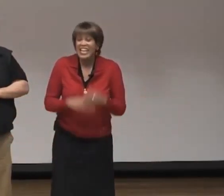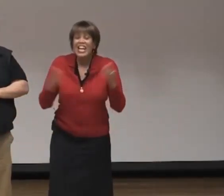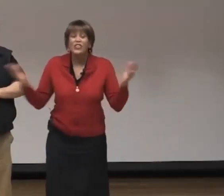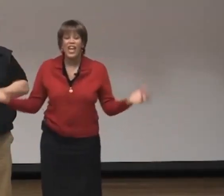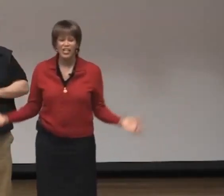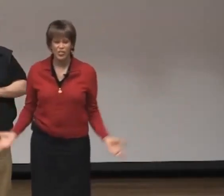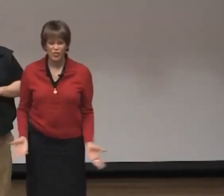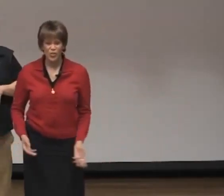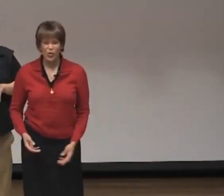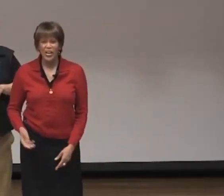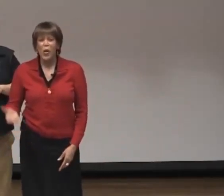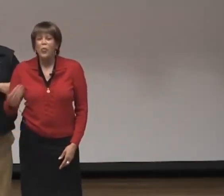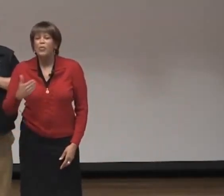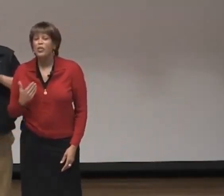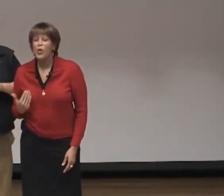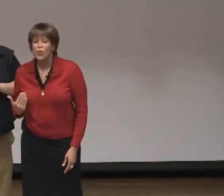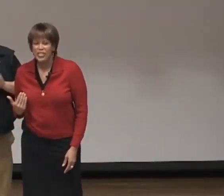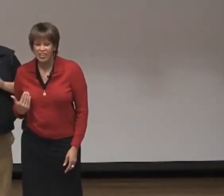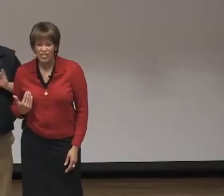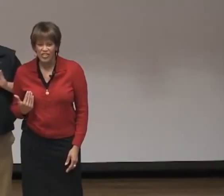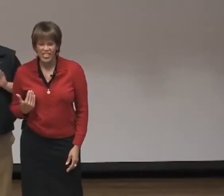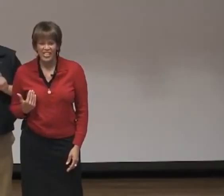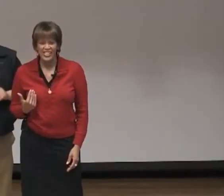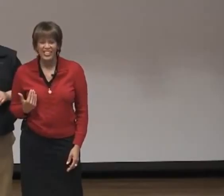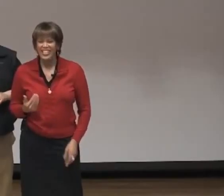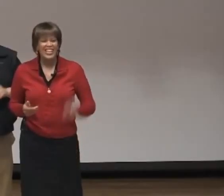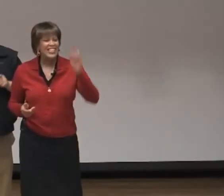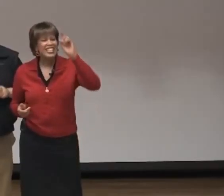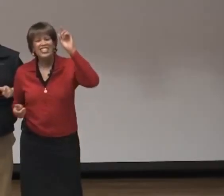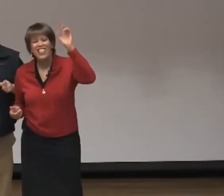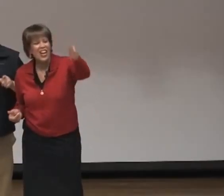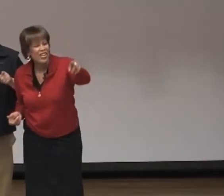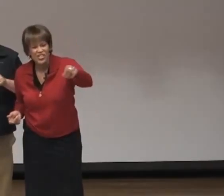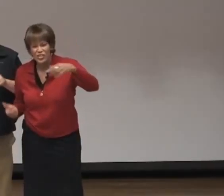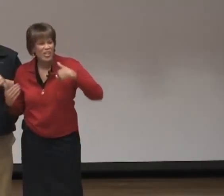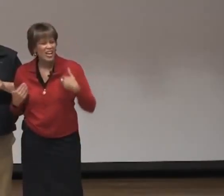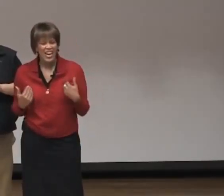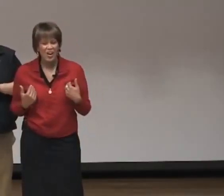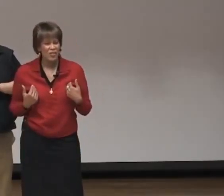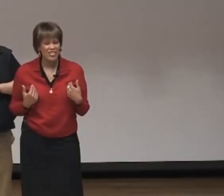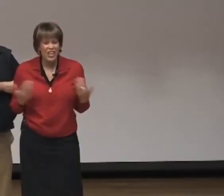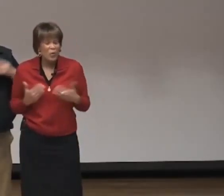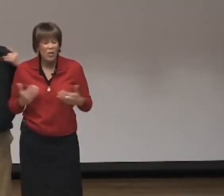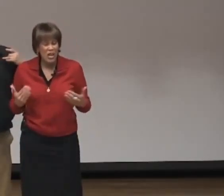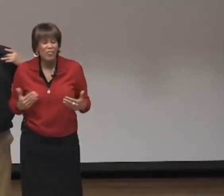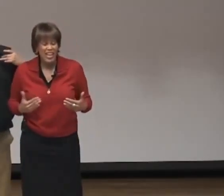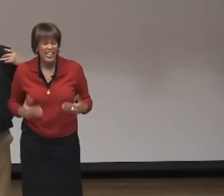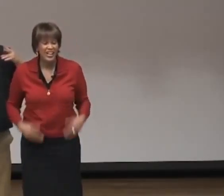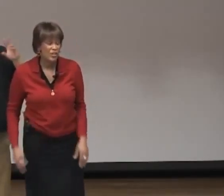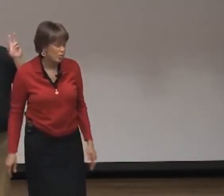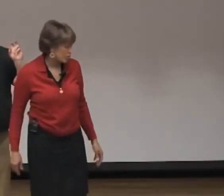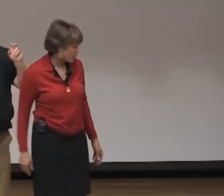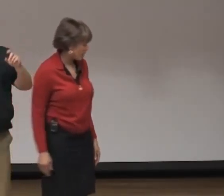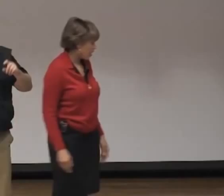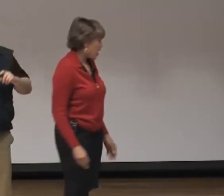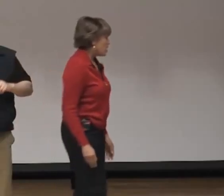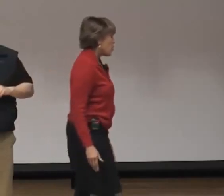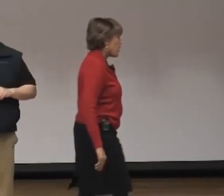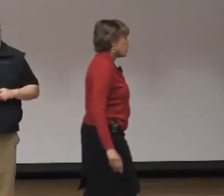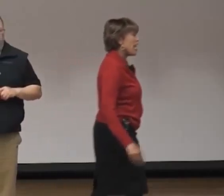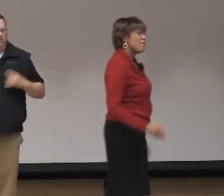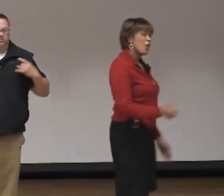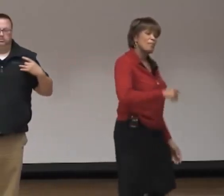an international story. We're a local television station. That's their issue, not ours. We don't cover that kind of news.